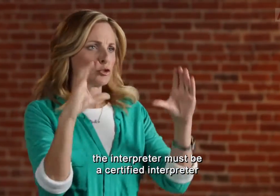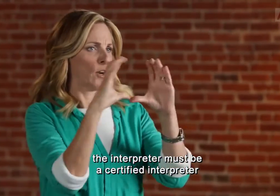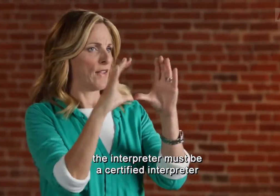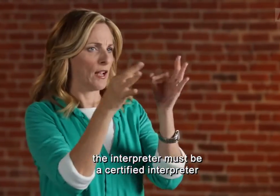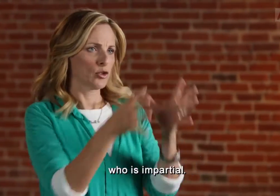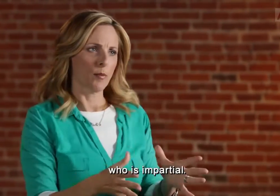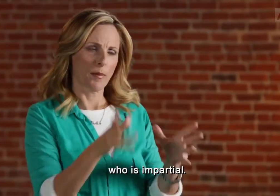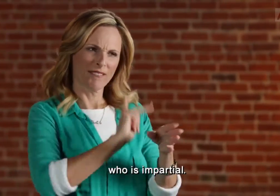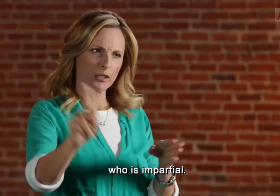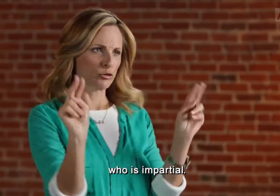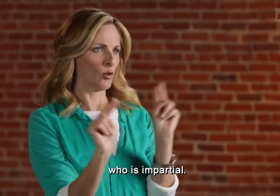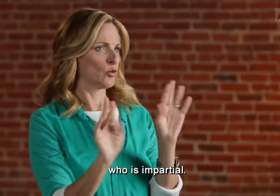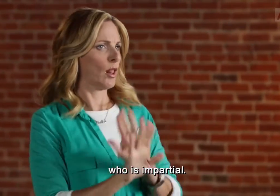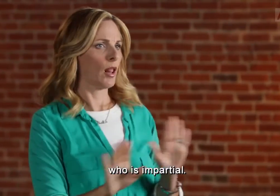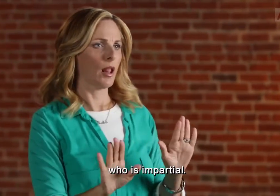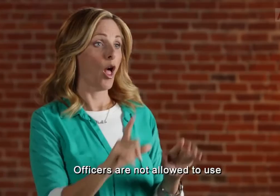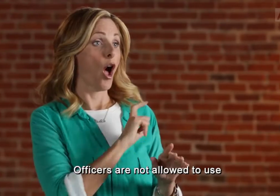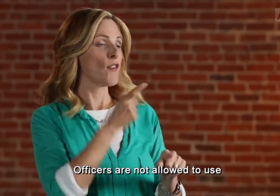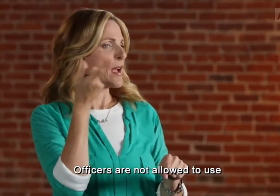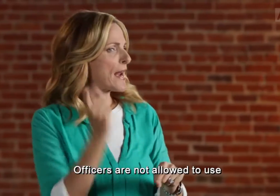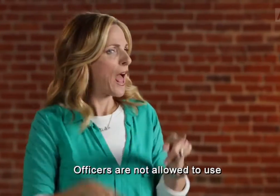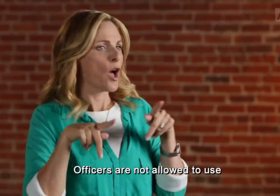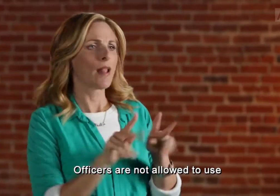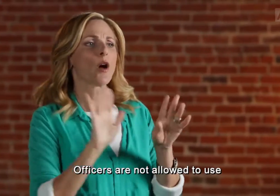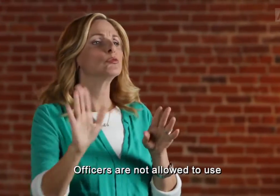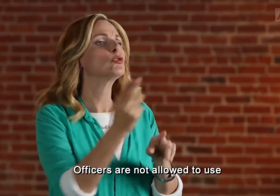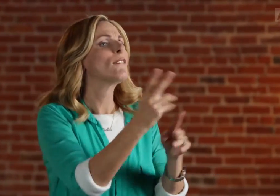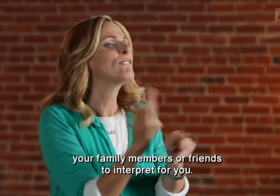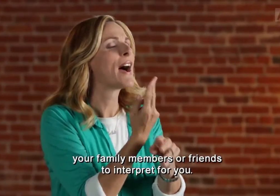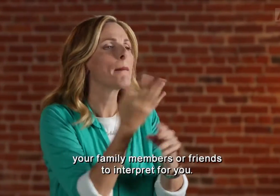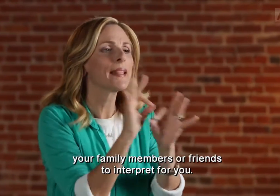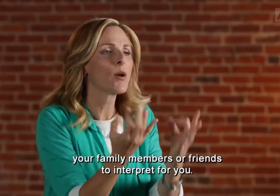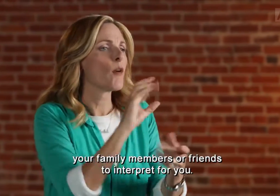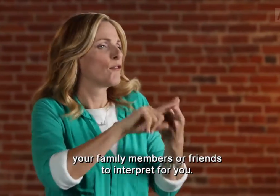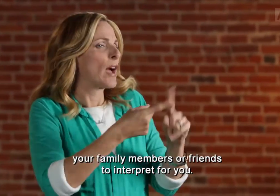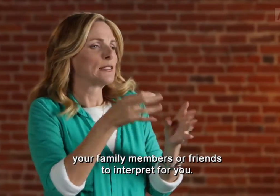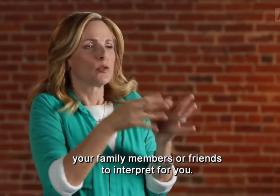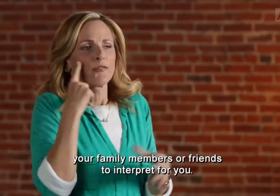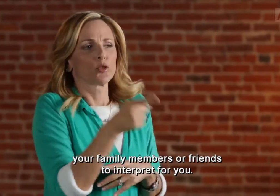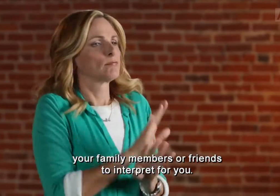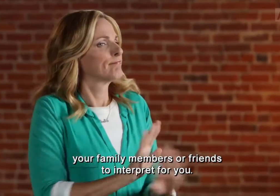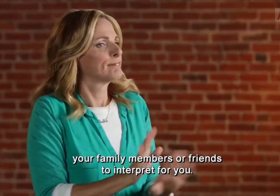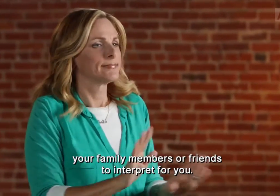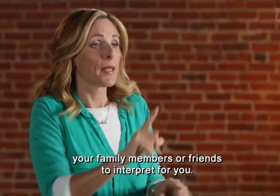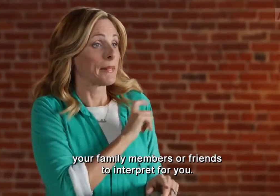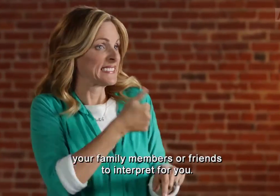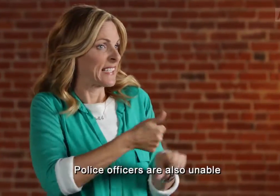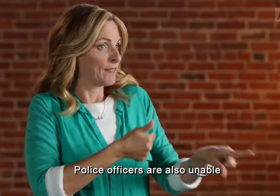a certified interpreter who is impartial. Officers are not allowed to use your family members or friends to interpret for you.